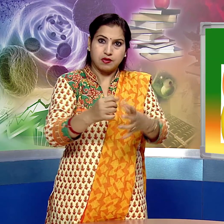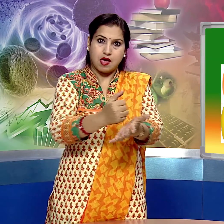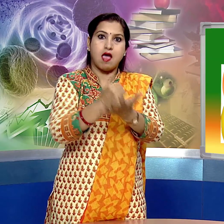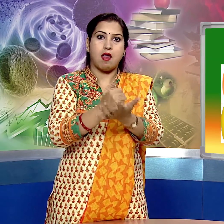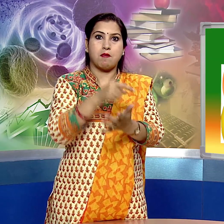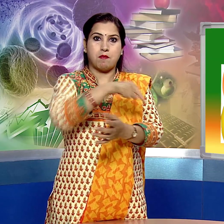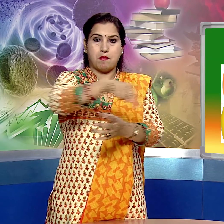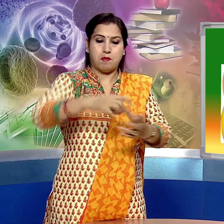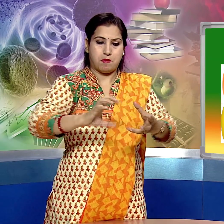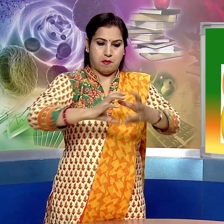together.